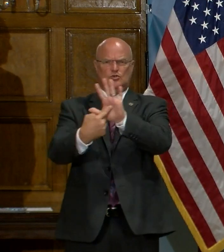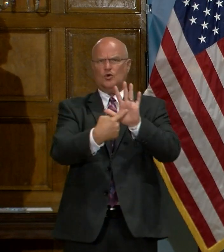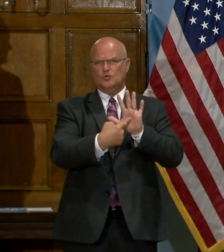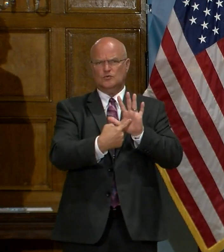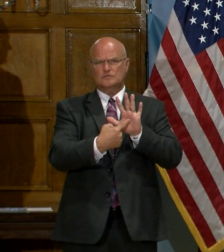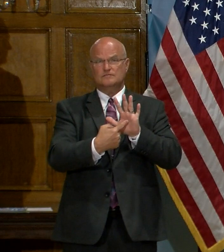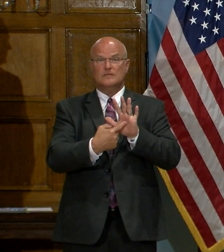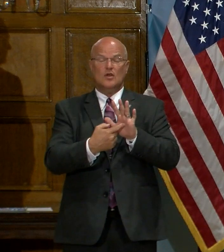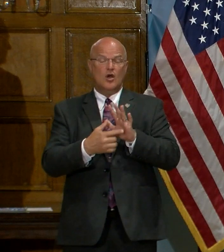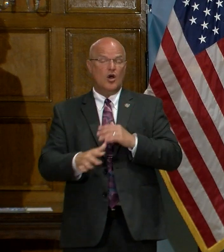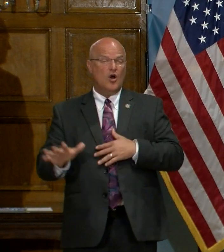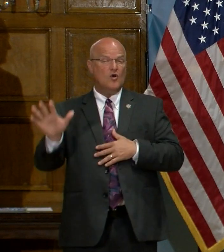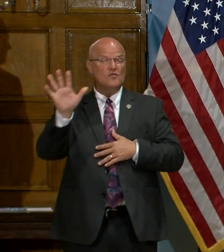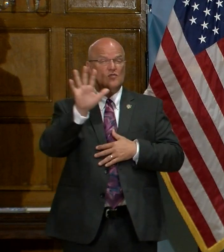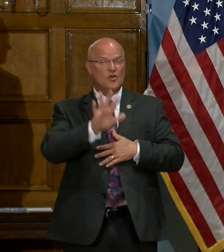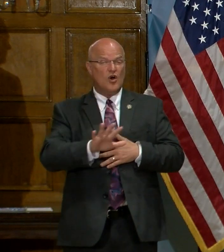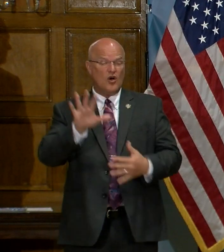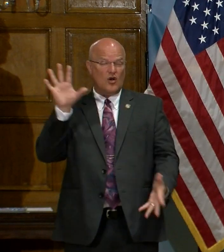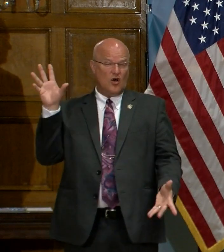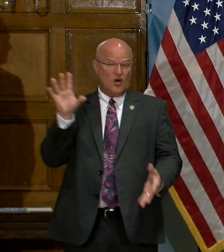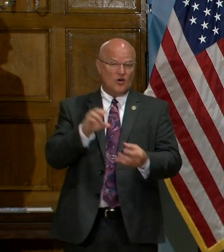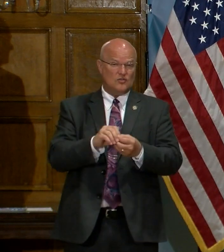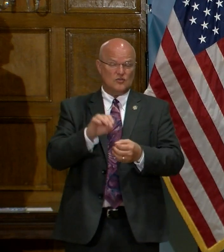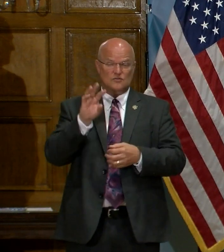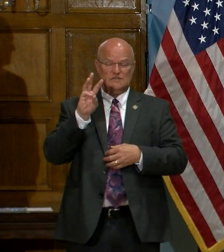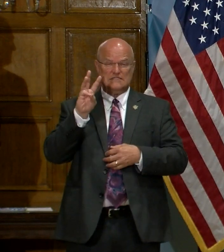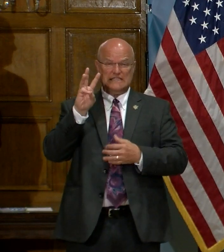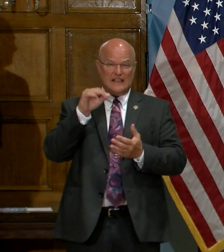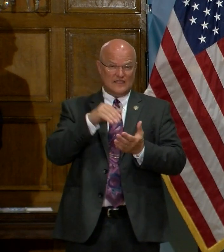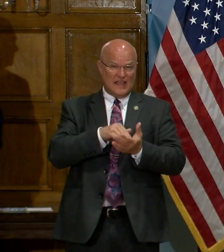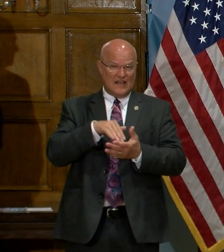symptoms. Overall, of our total